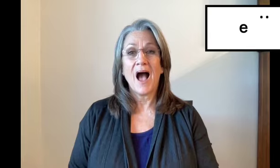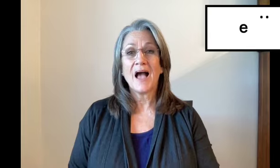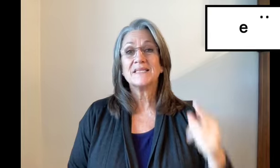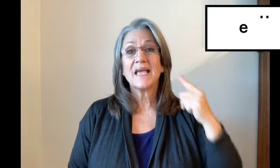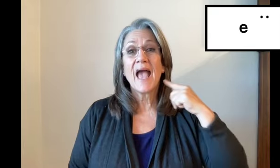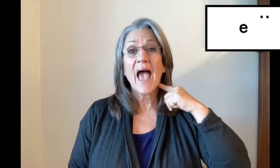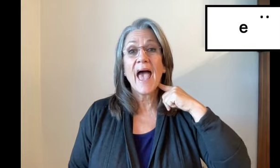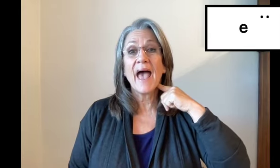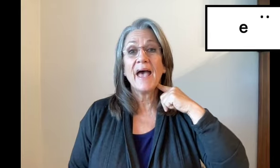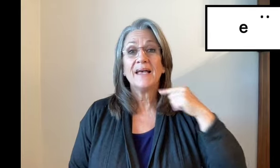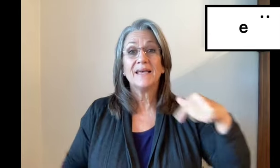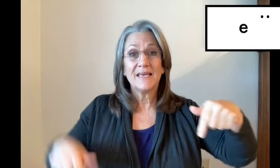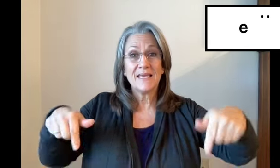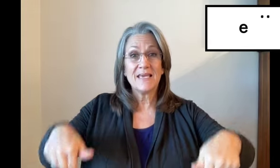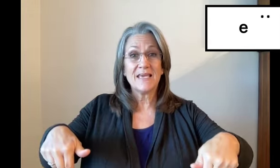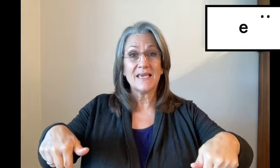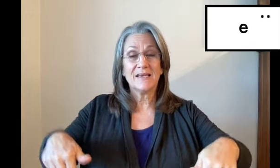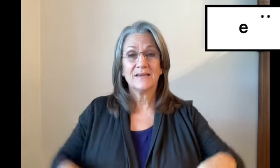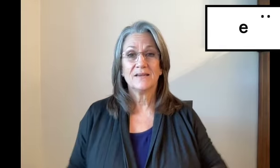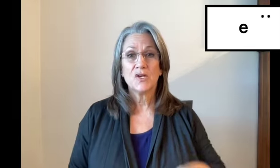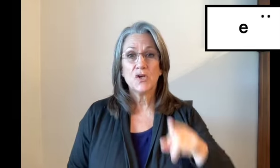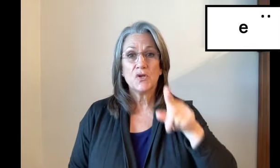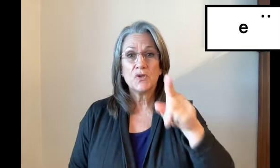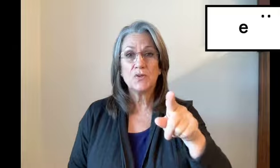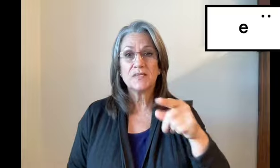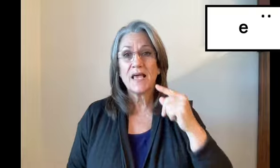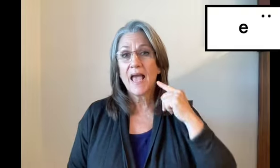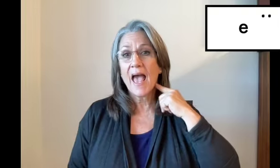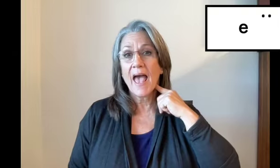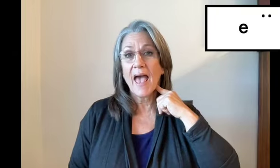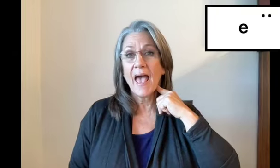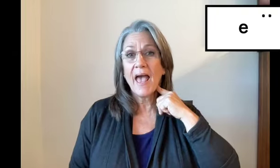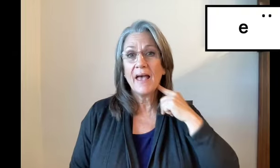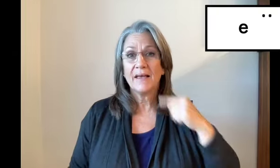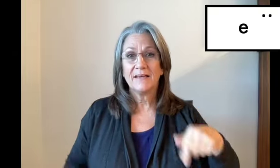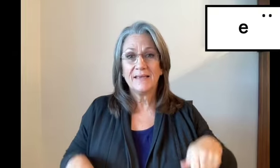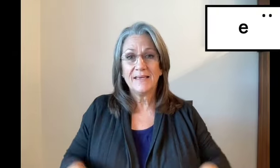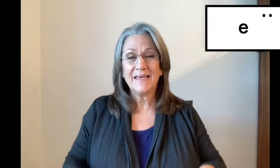I say e. You say e.